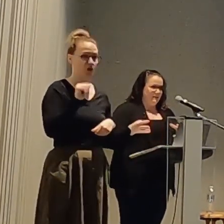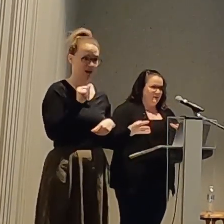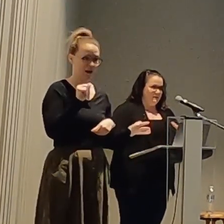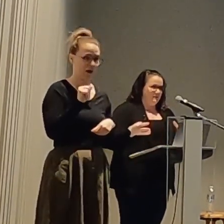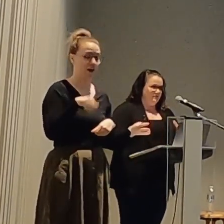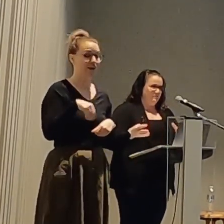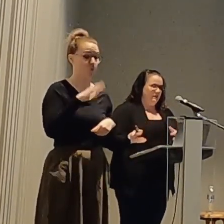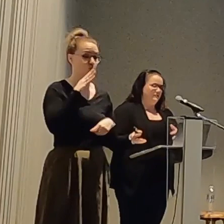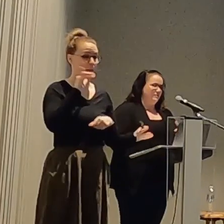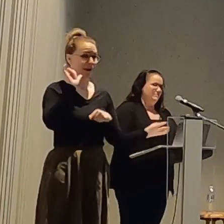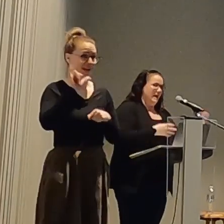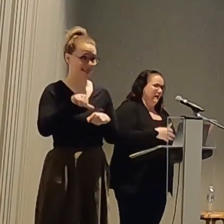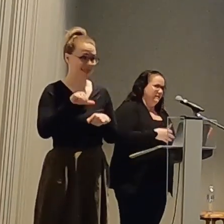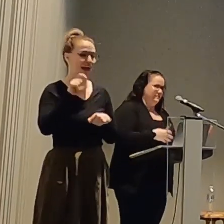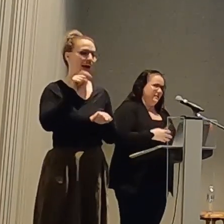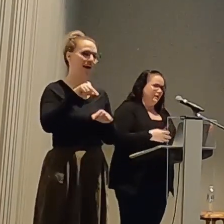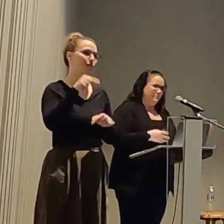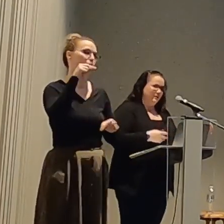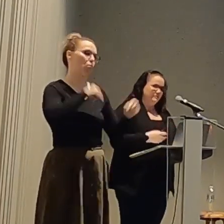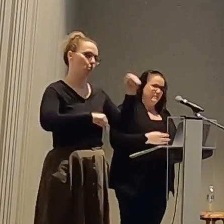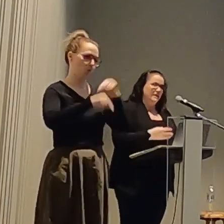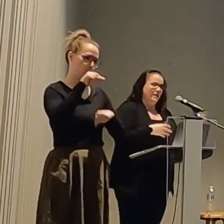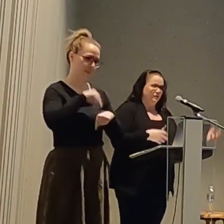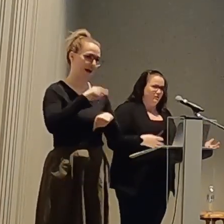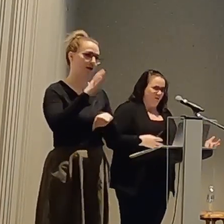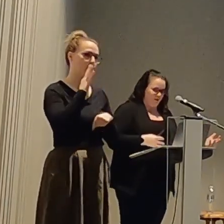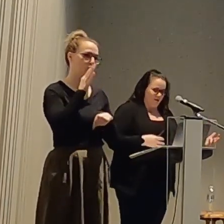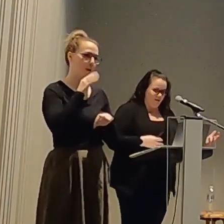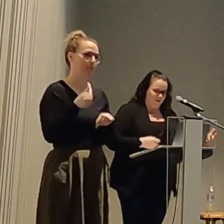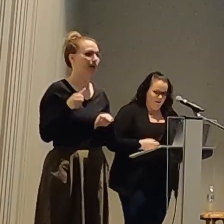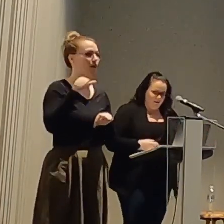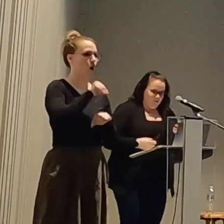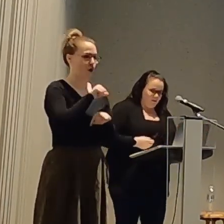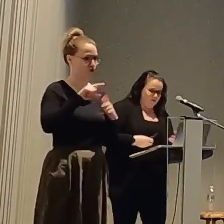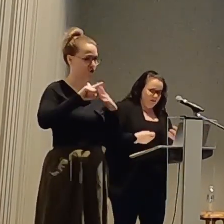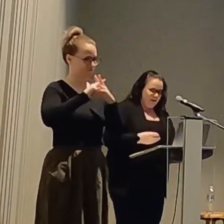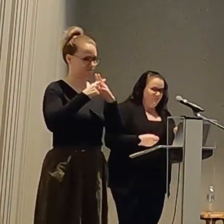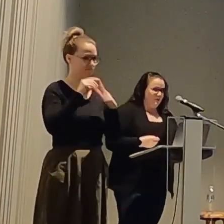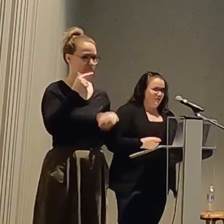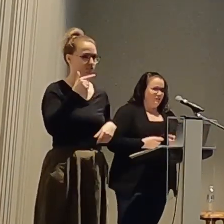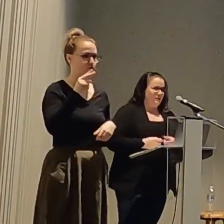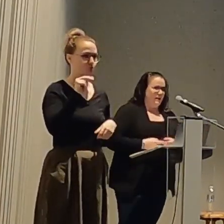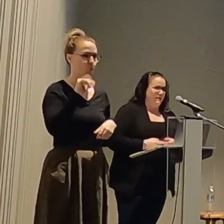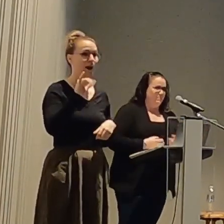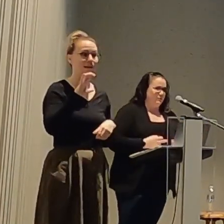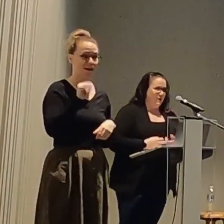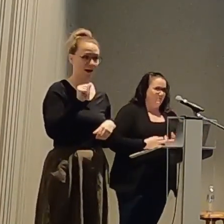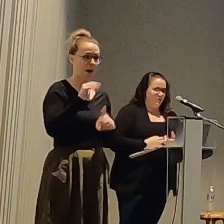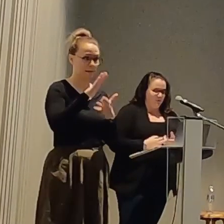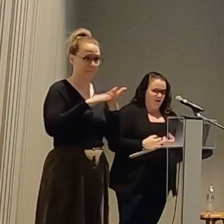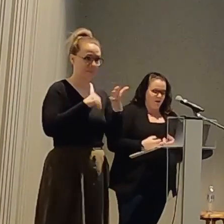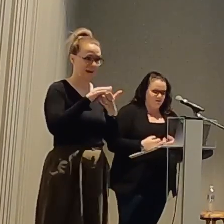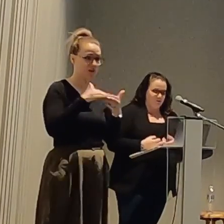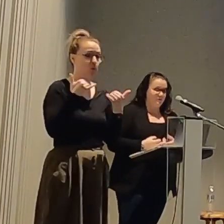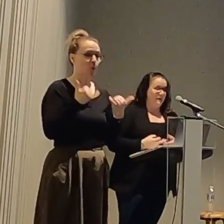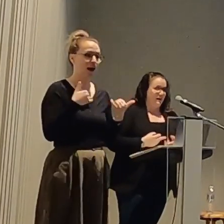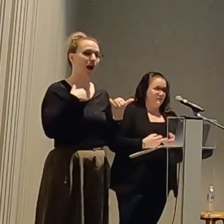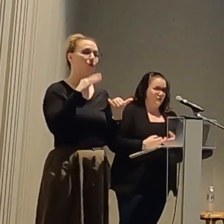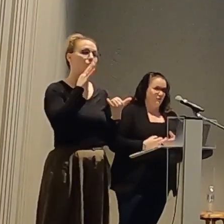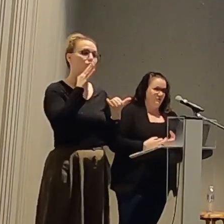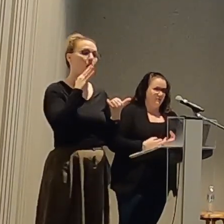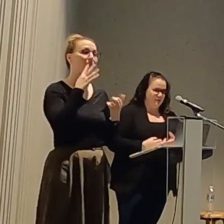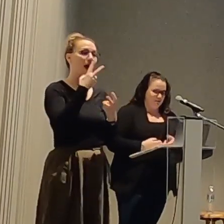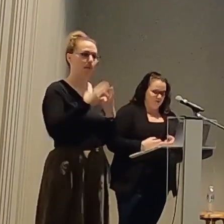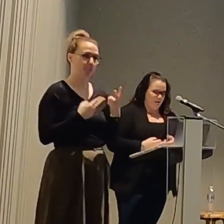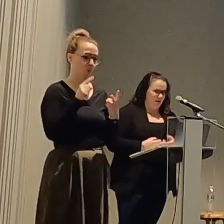by Matisse, we have to go back and talk about the other Guernica. So today we're going to look at both Pablo Picasso